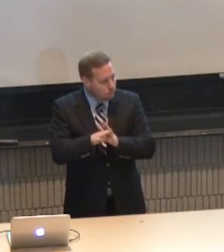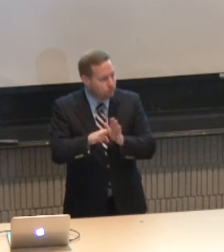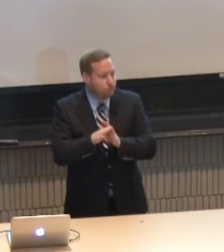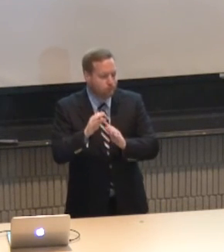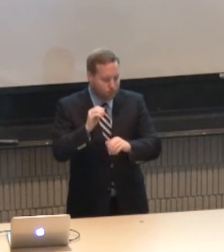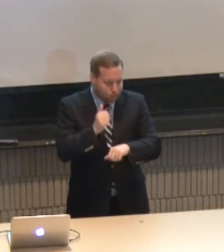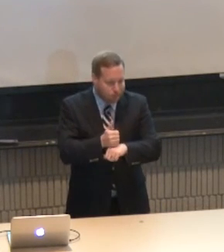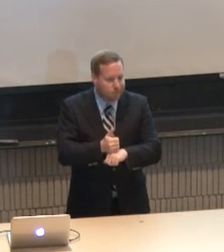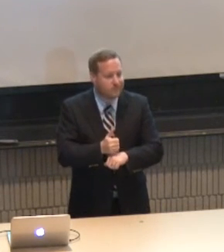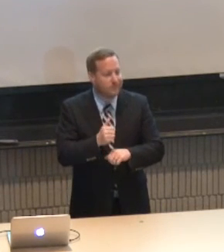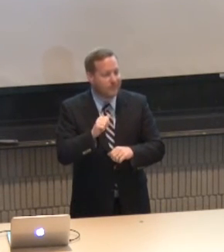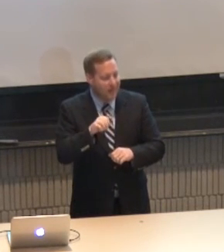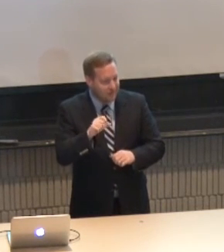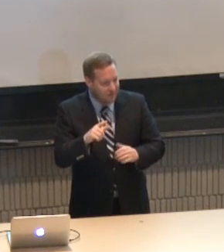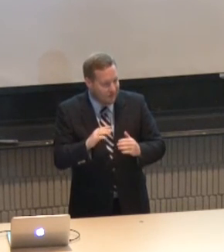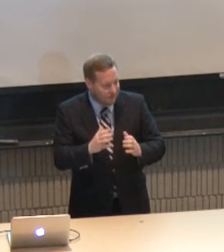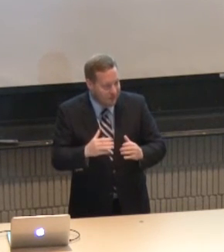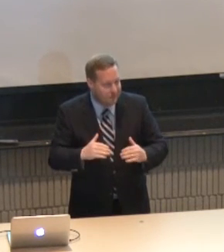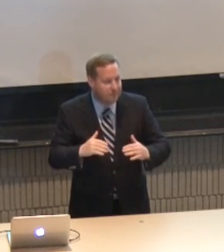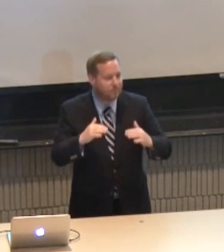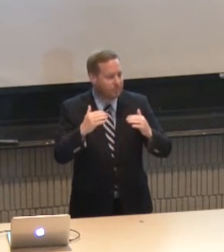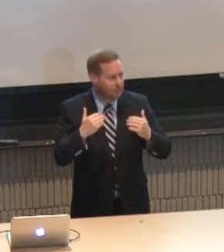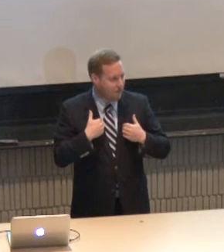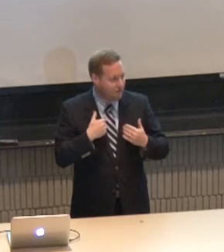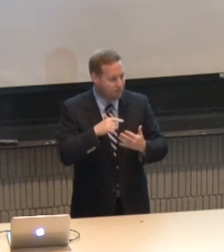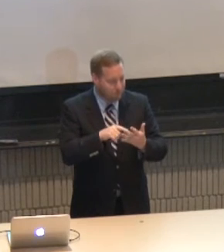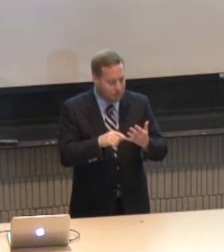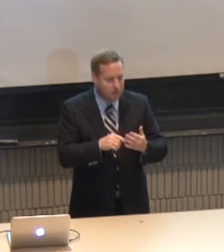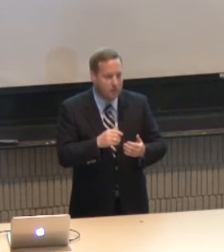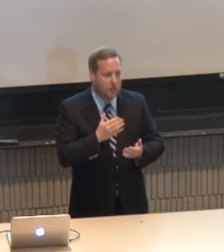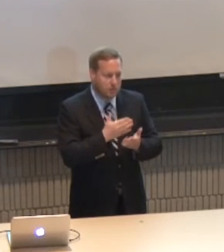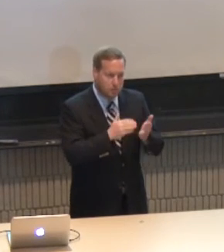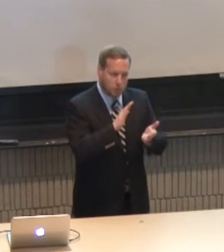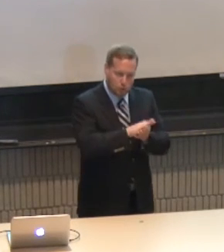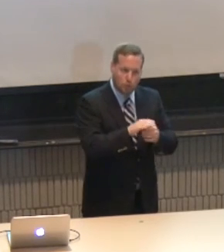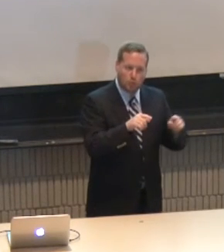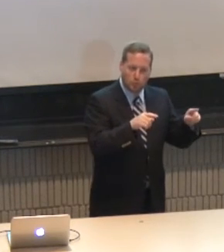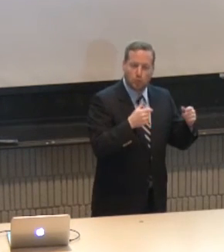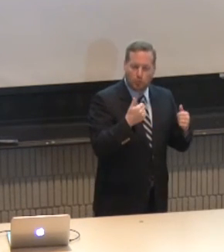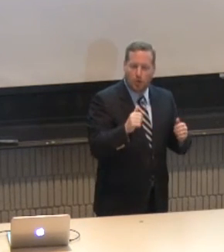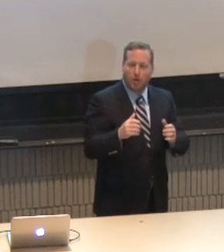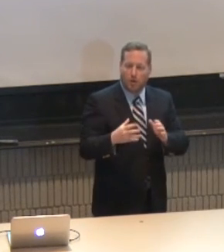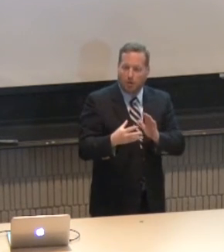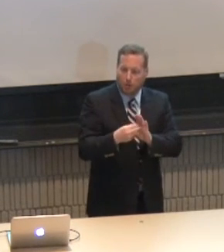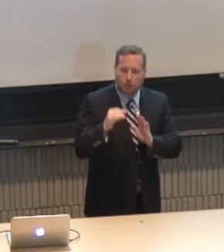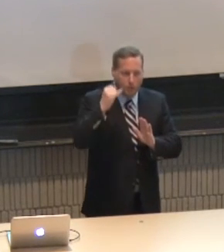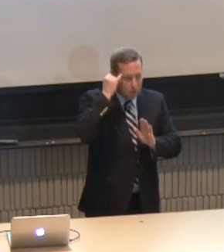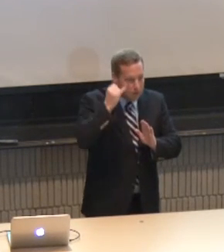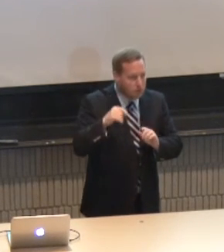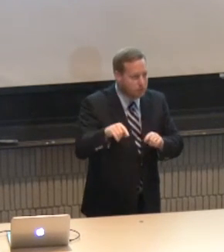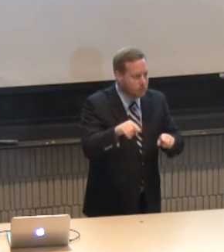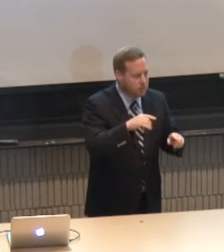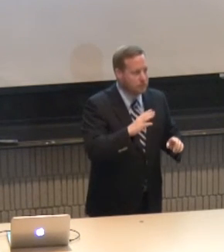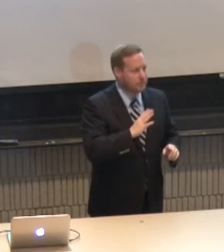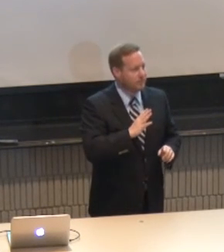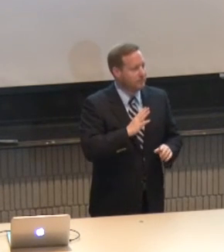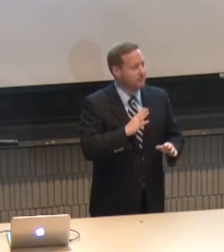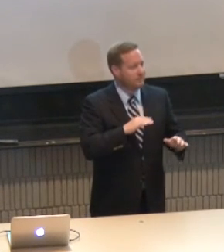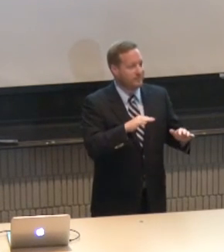They've actually started developing and establishing ASL classes all the way through much higher levels of fluency. And some other